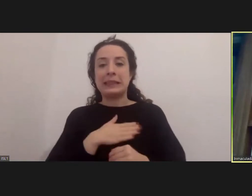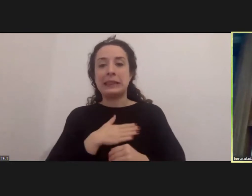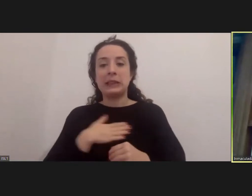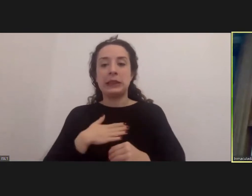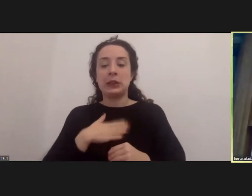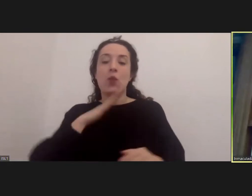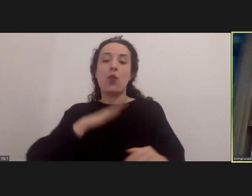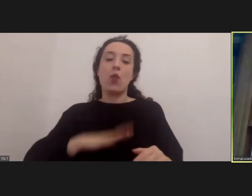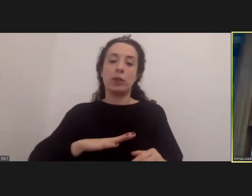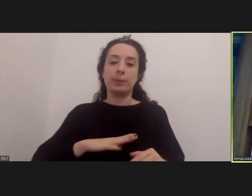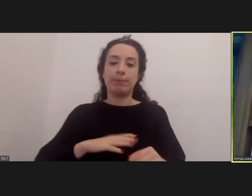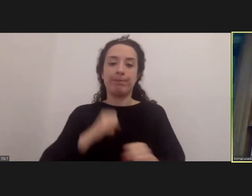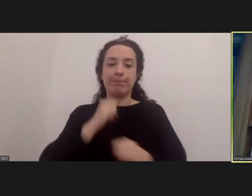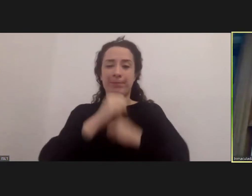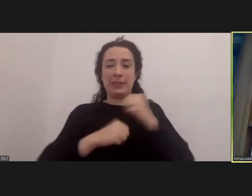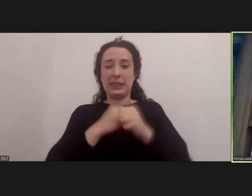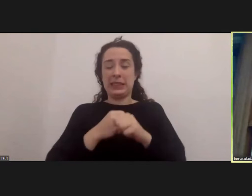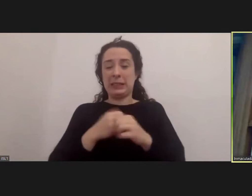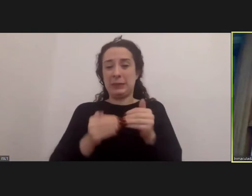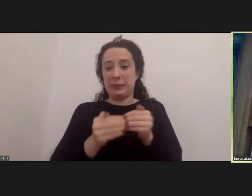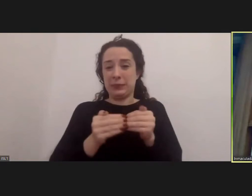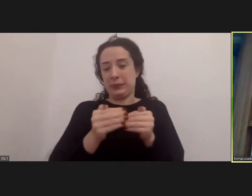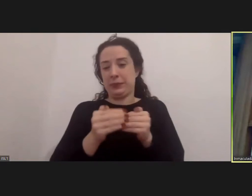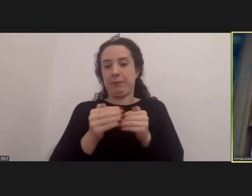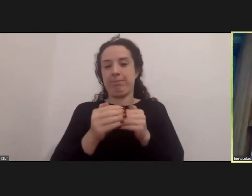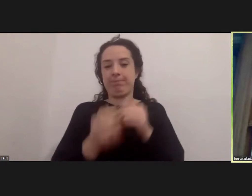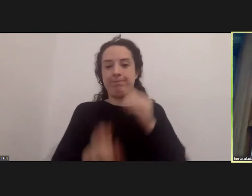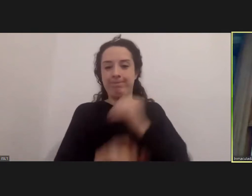year. In addition, we have some